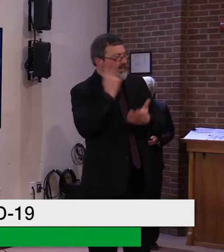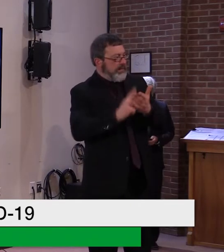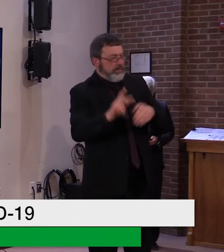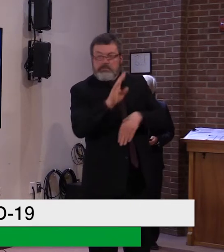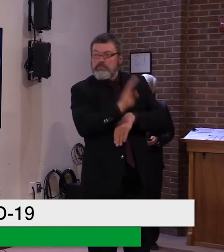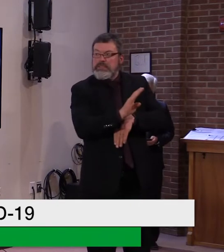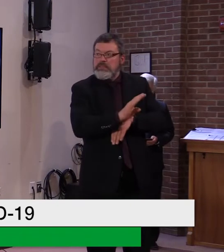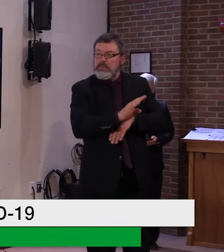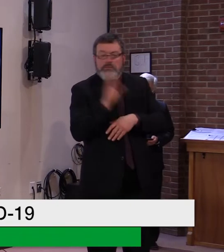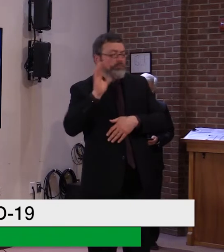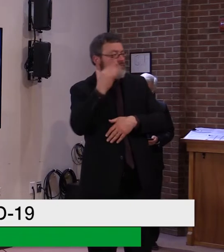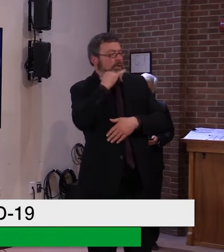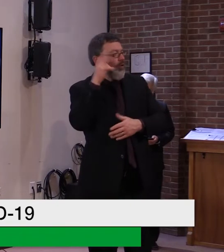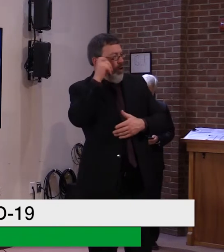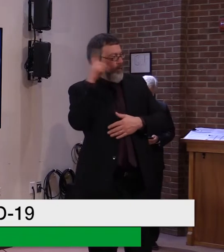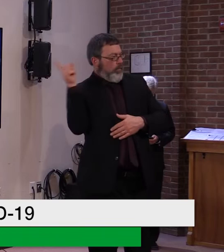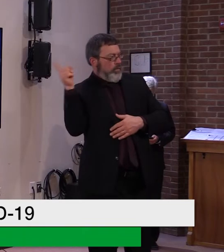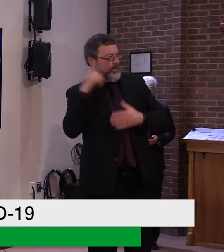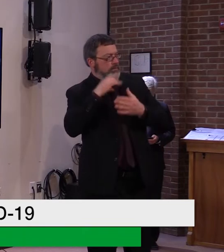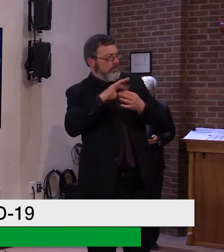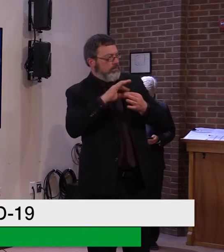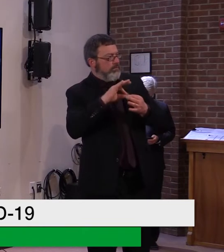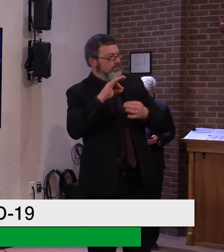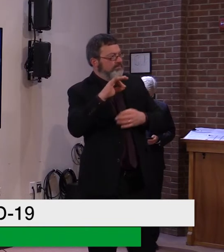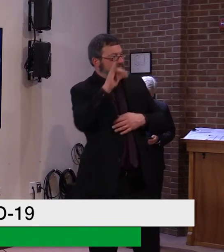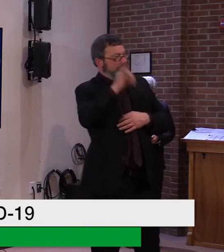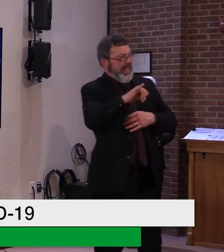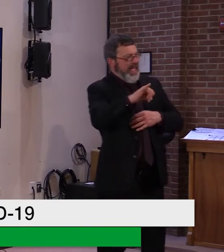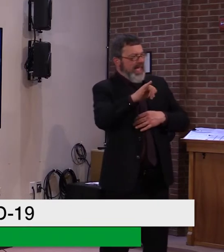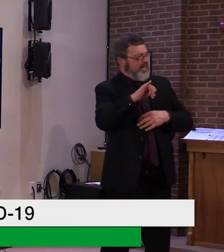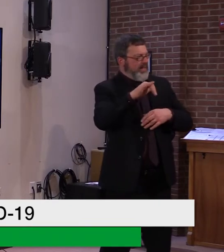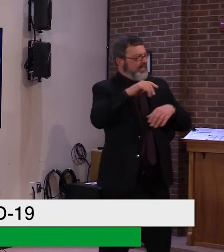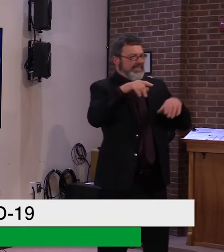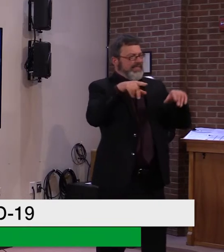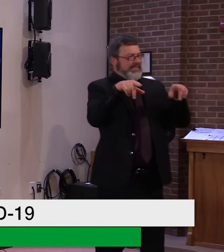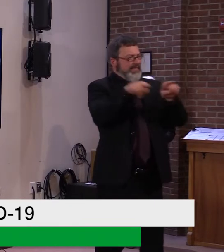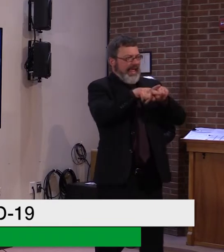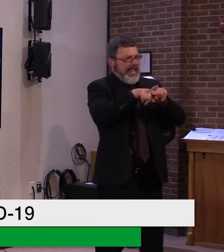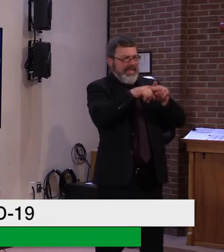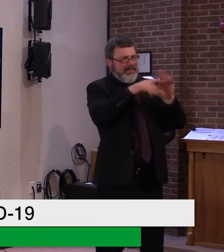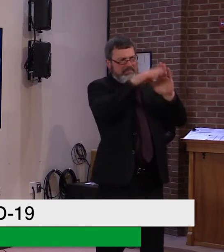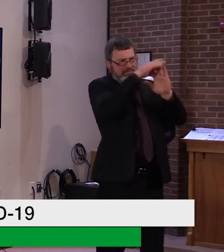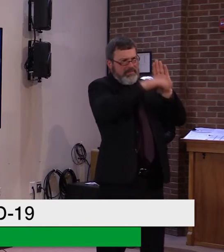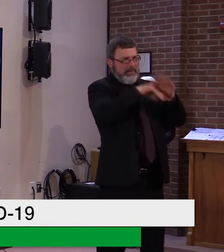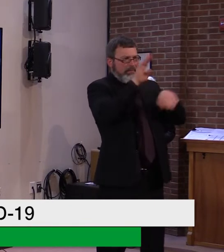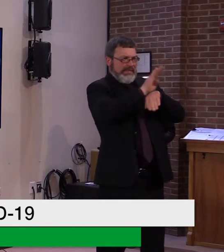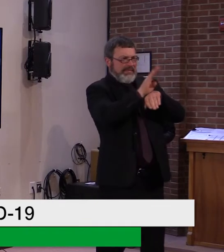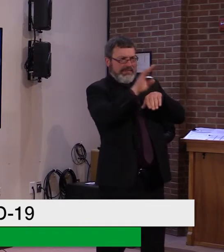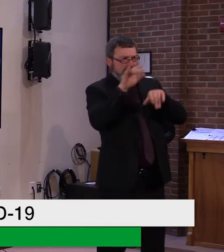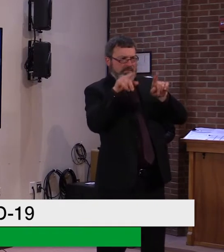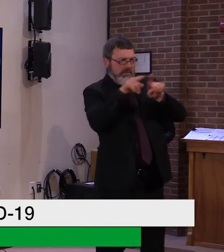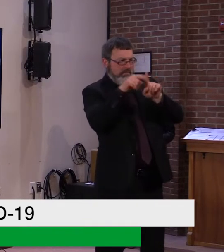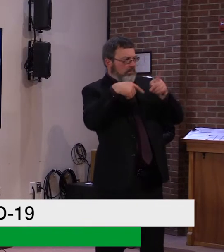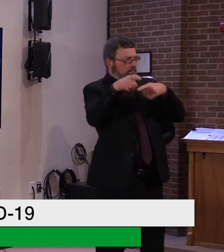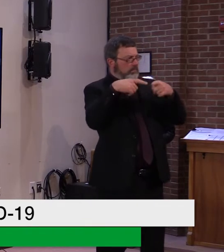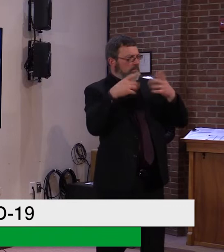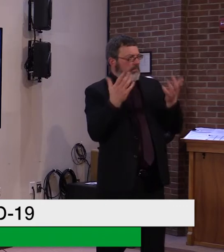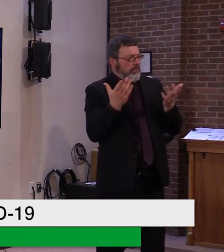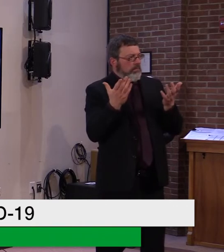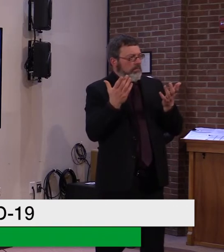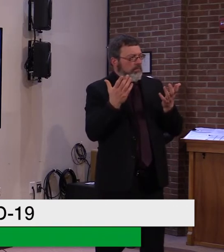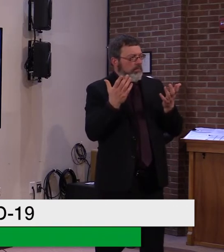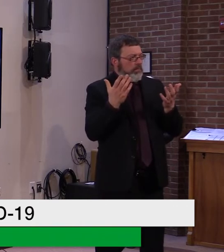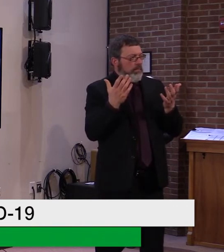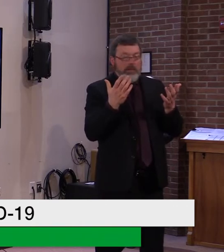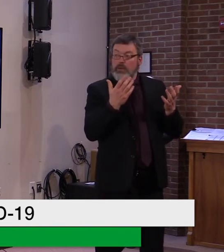determine that yeah or any business in some respects yeah so um we've left it up to this area to find an